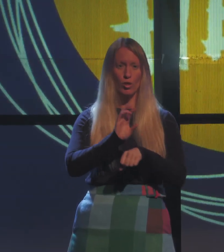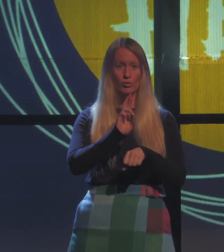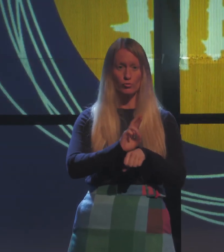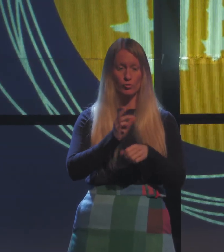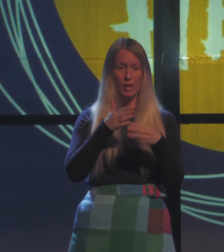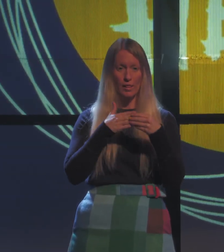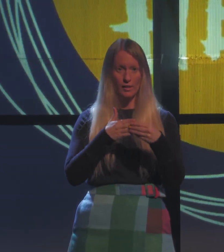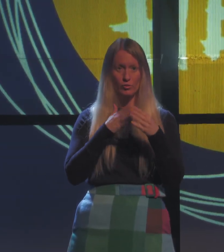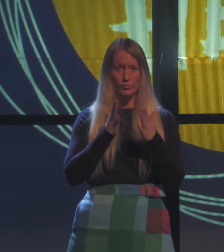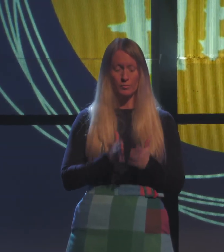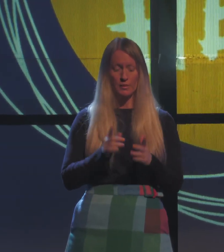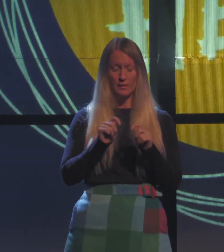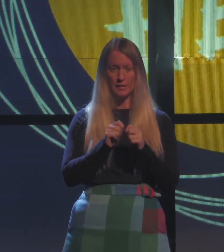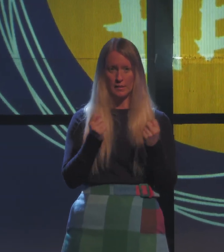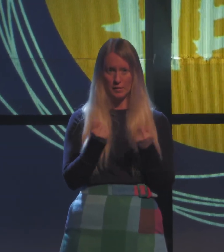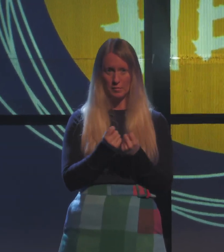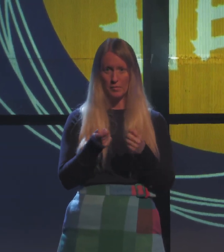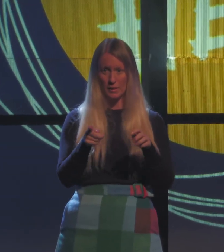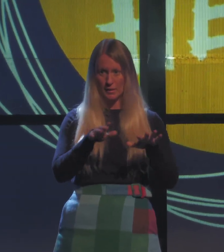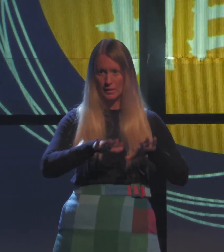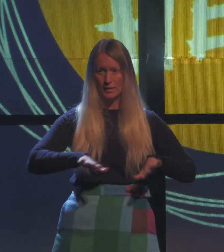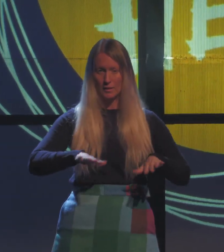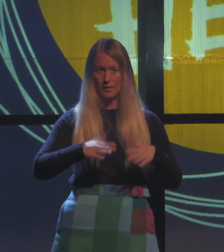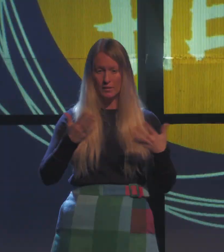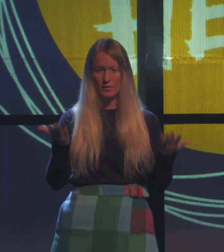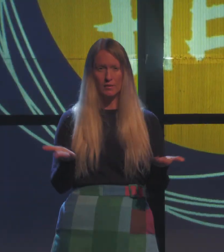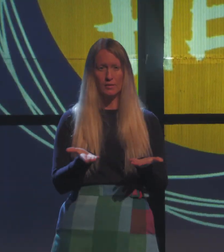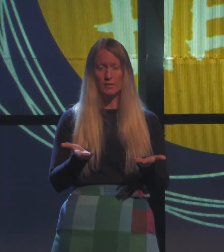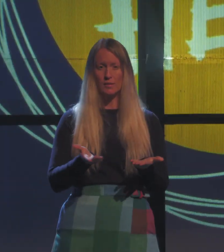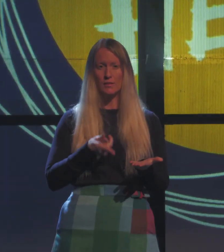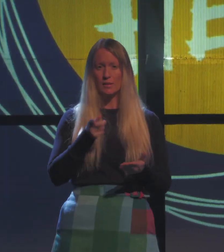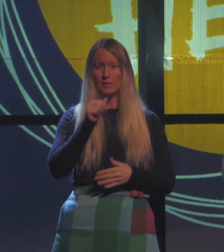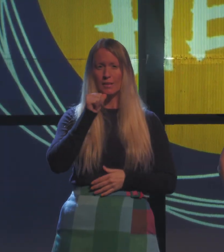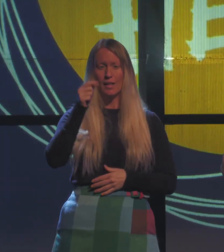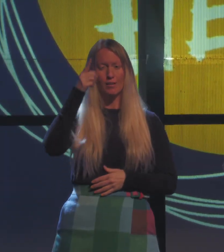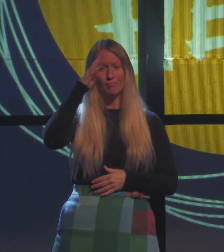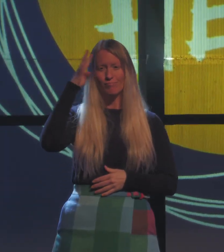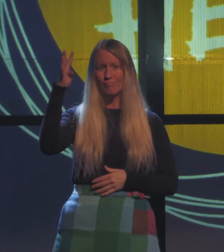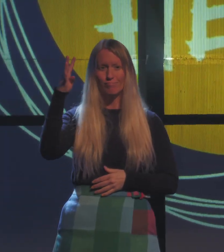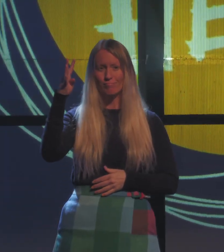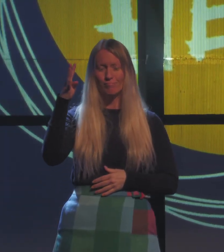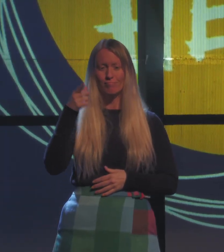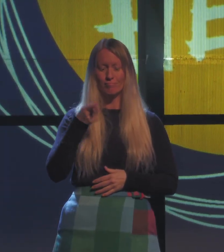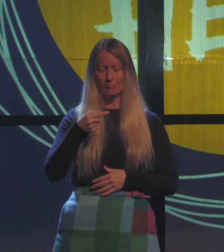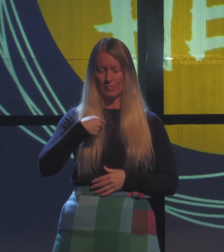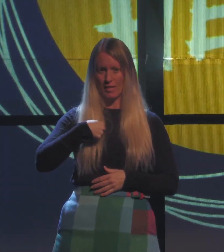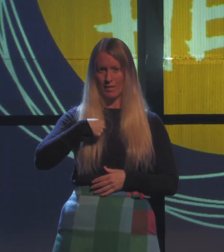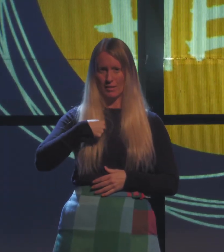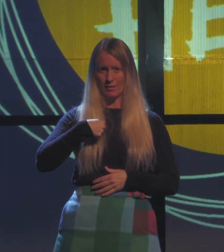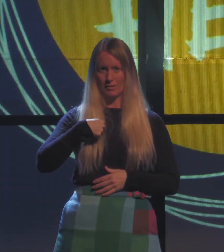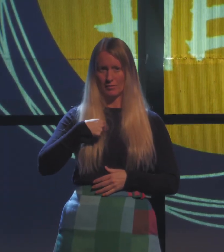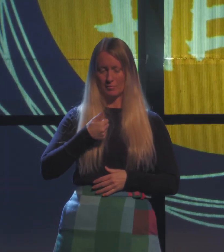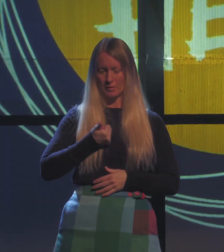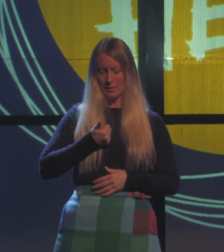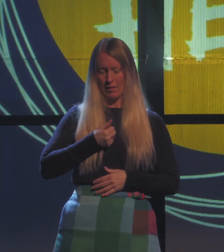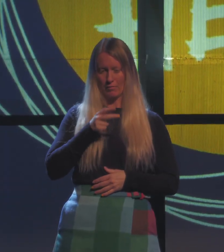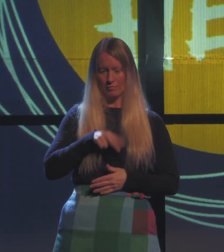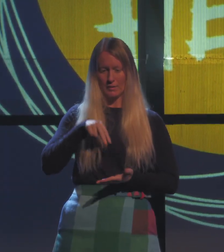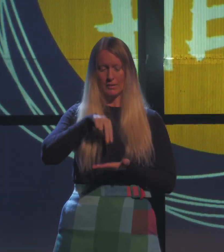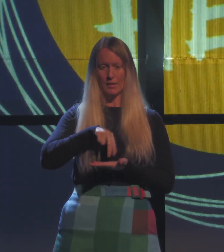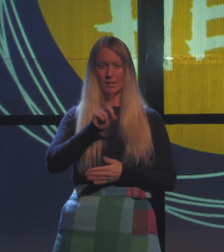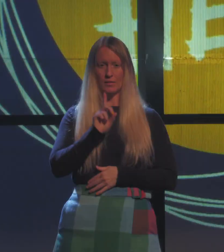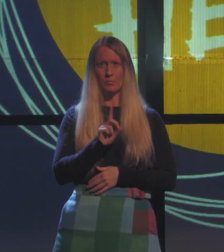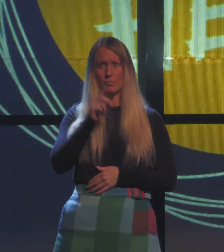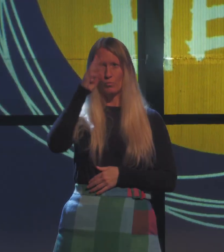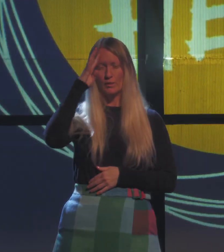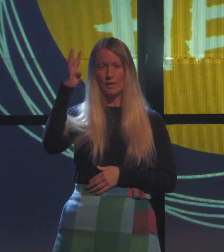this team and this space is that we're not pretending. I'm not going to stand up here and pretend like I know or